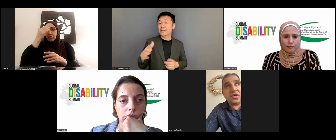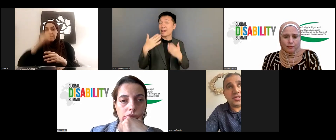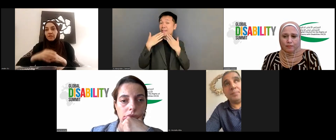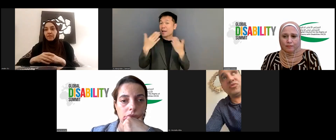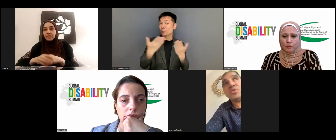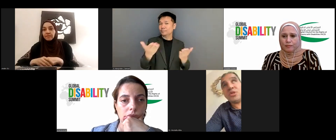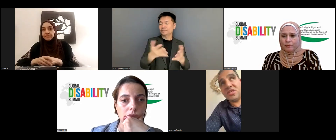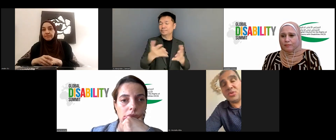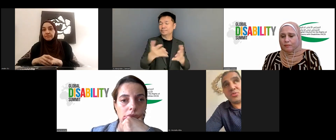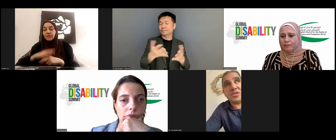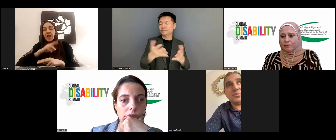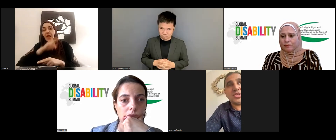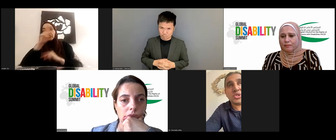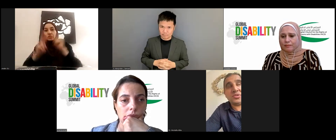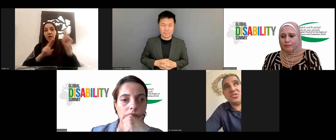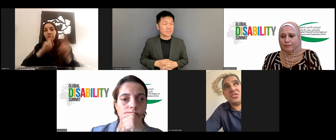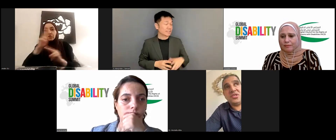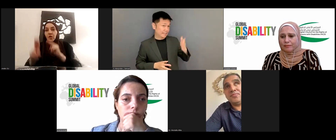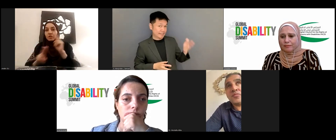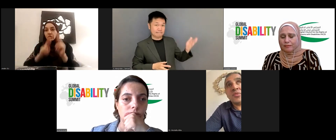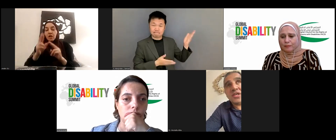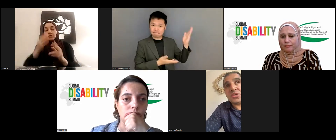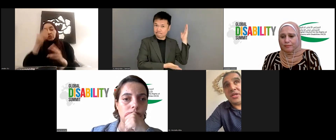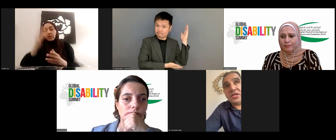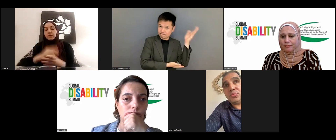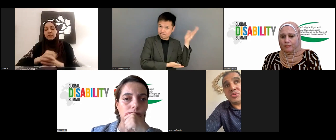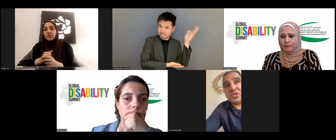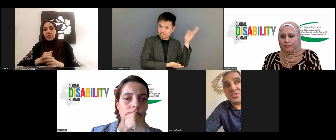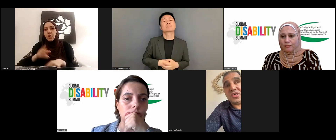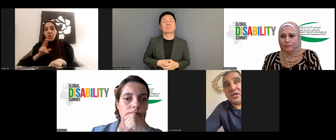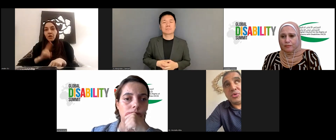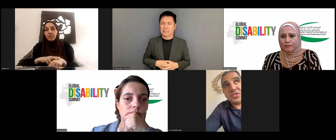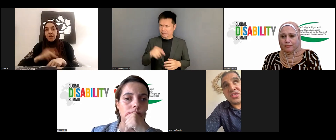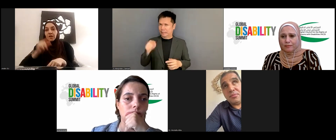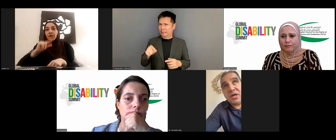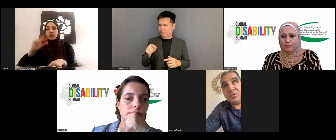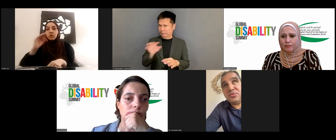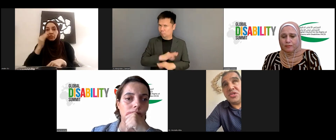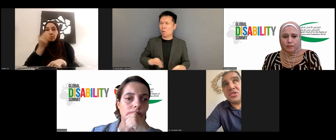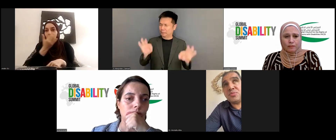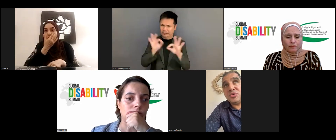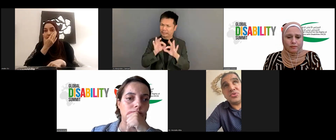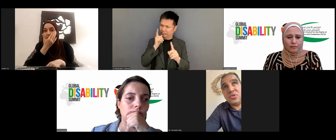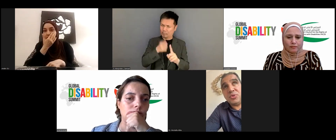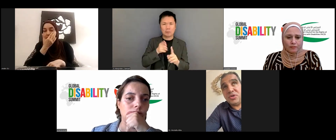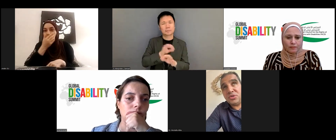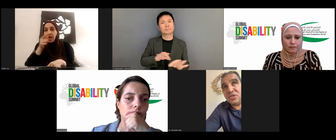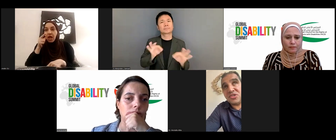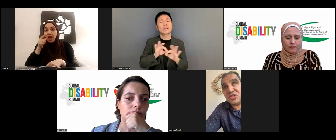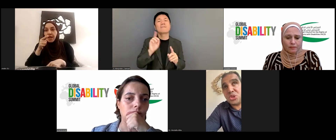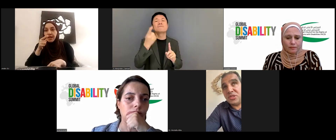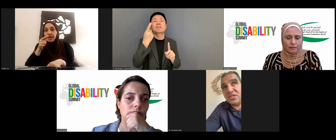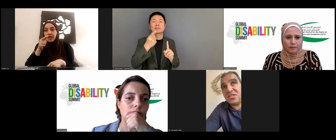interests. And definitely, as Dr. Mohammed mentioned, it's really an important point. I would first respond to the point